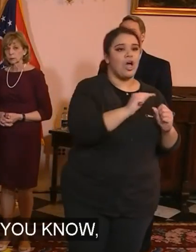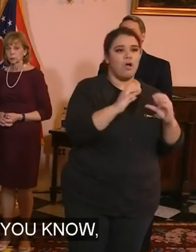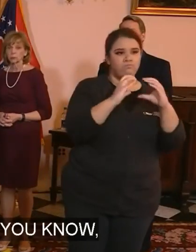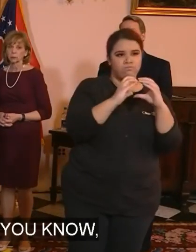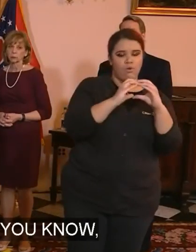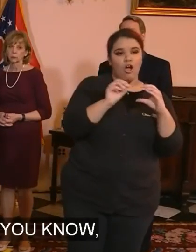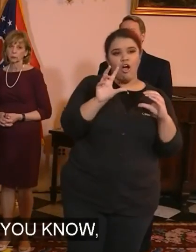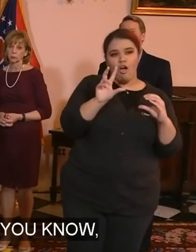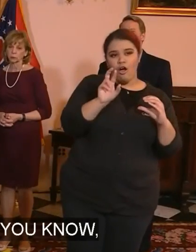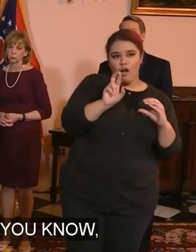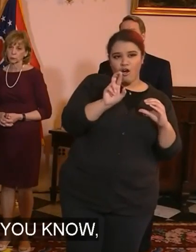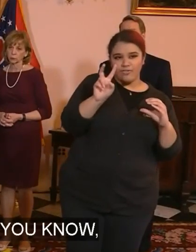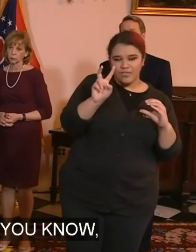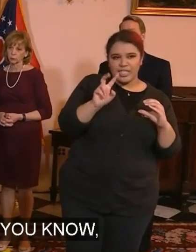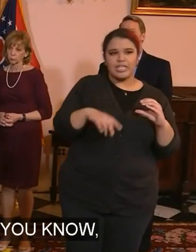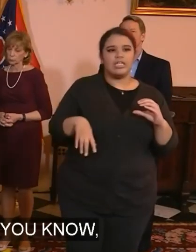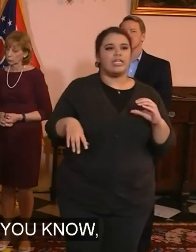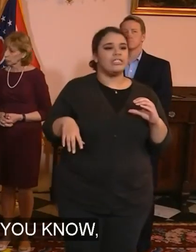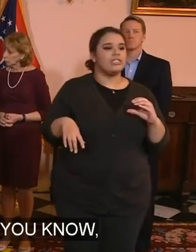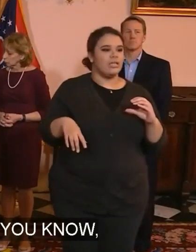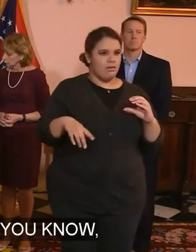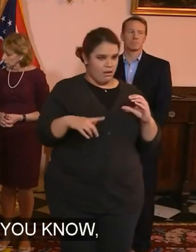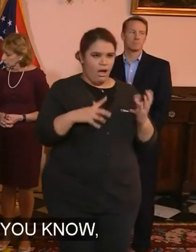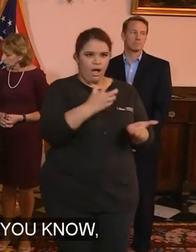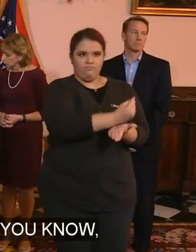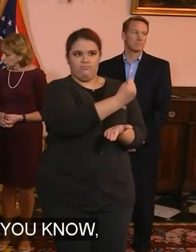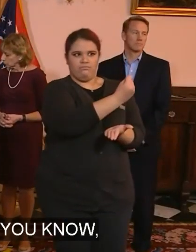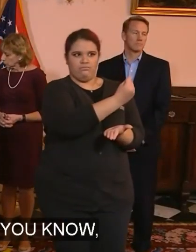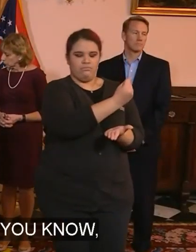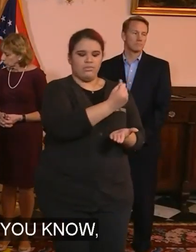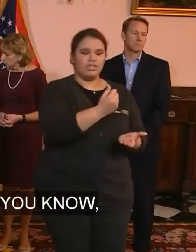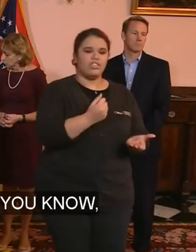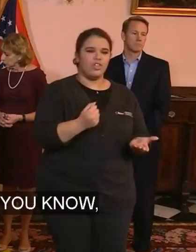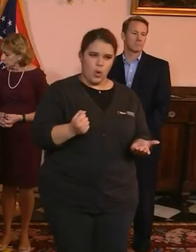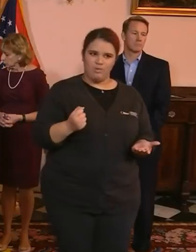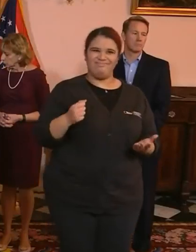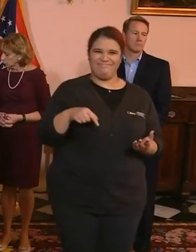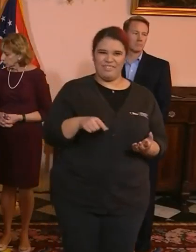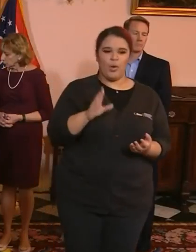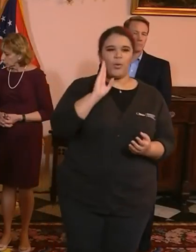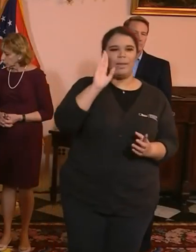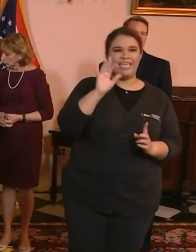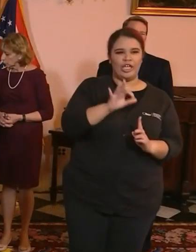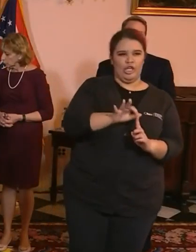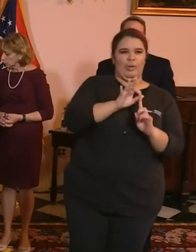Washington. So it's going to be very distinct as we have